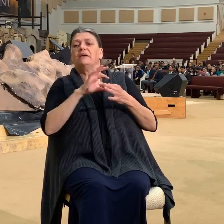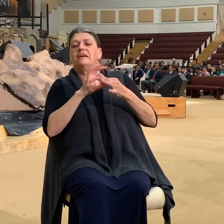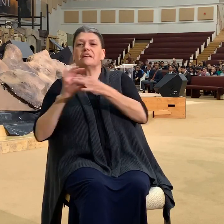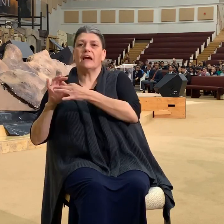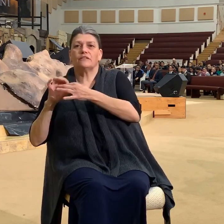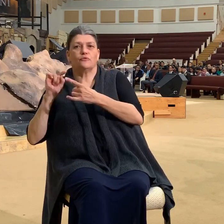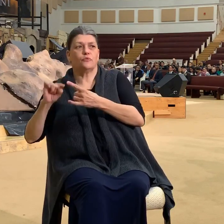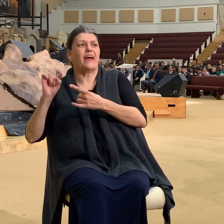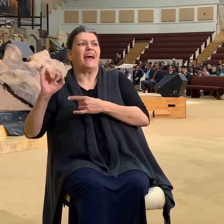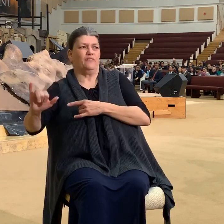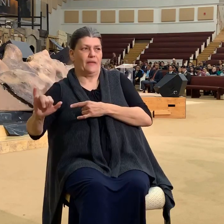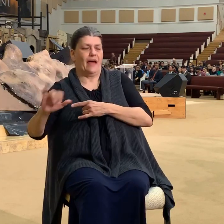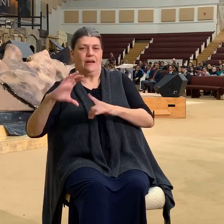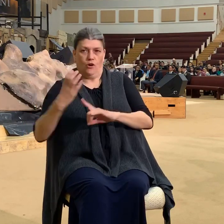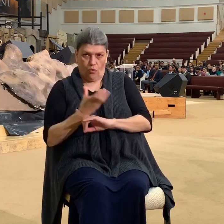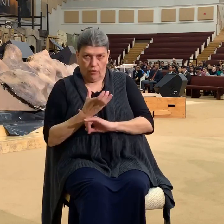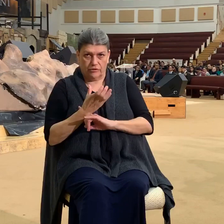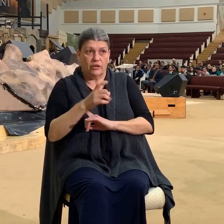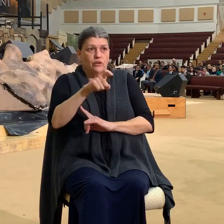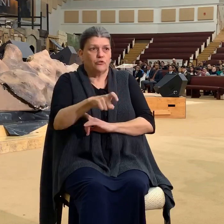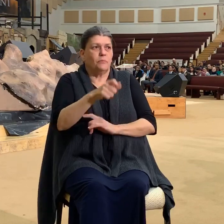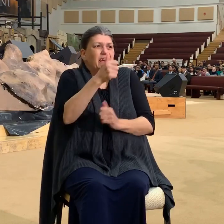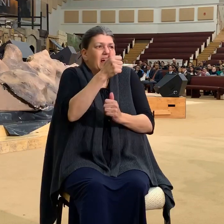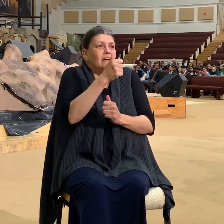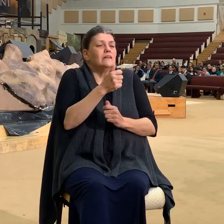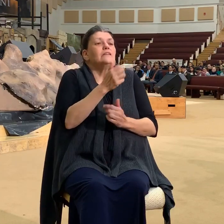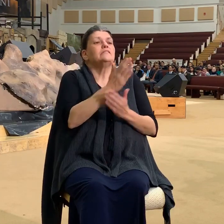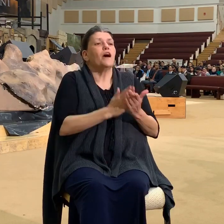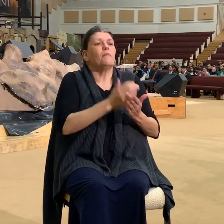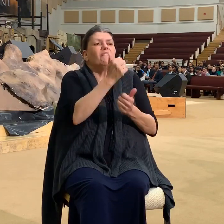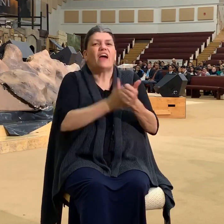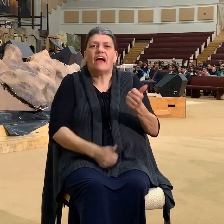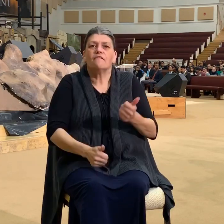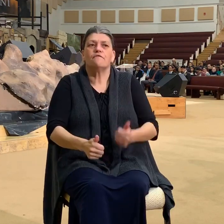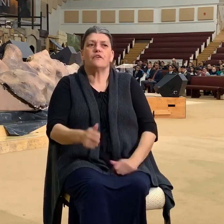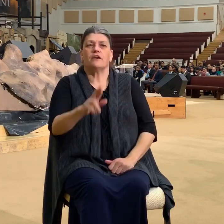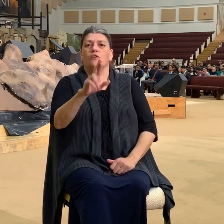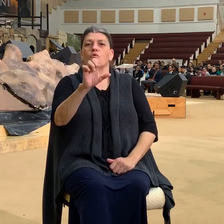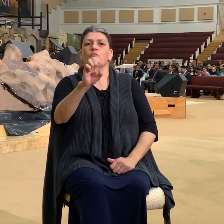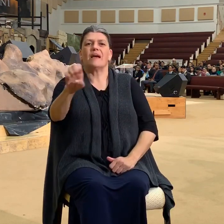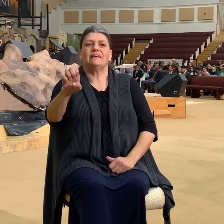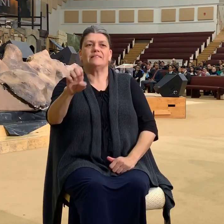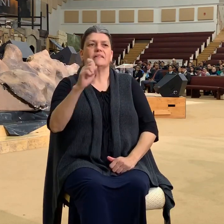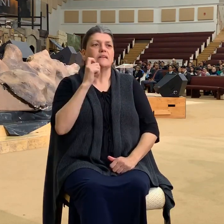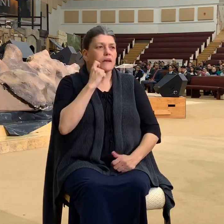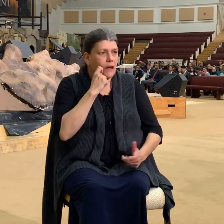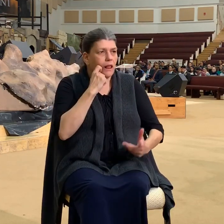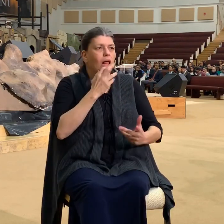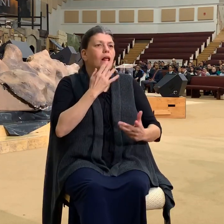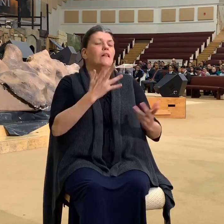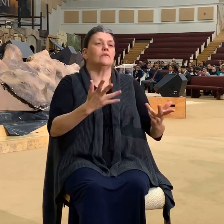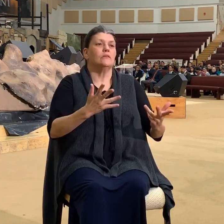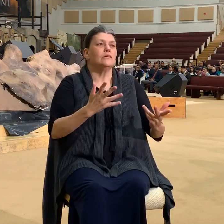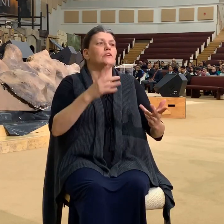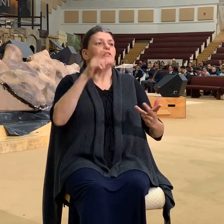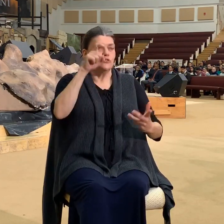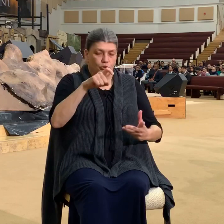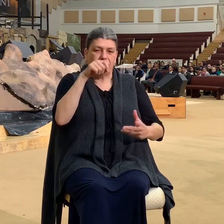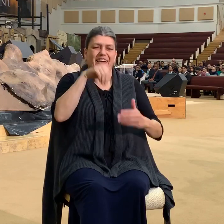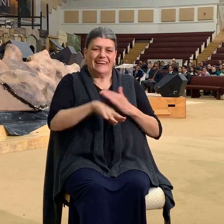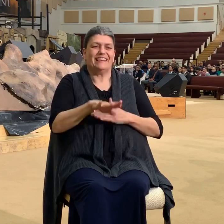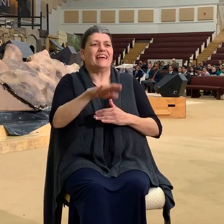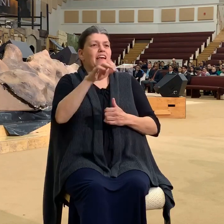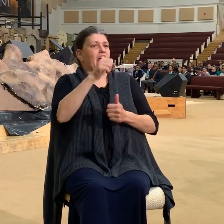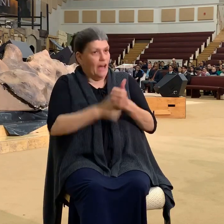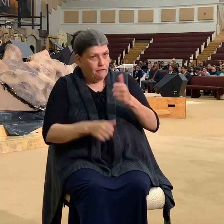is there should be some of every race in that community or city represented on the pews of our church.